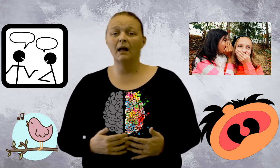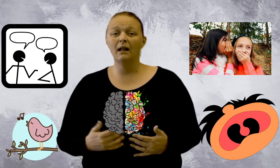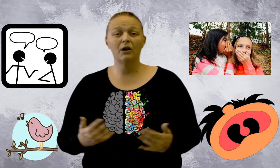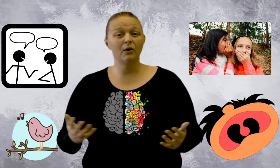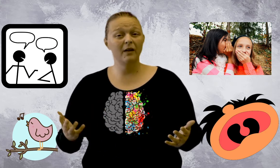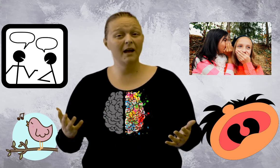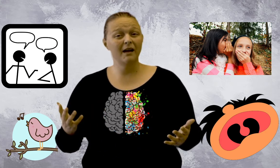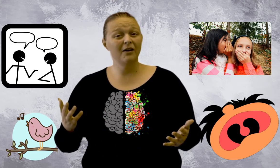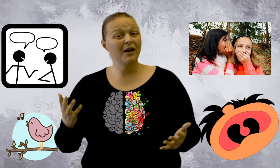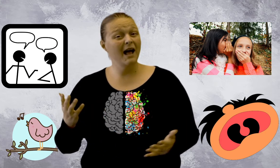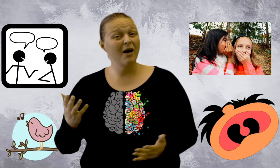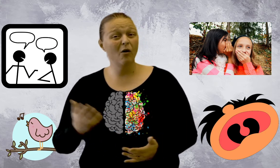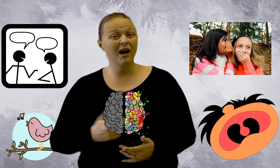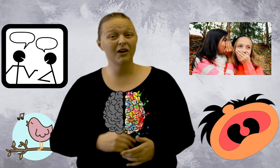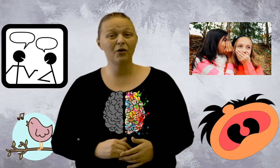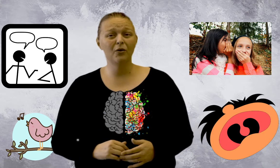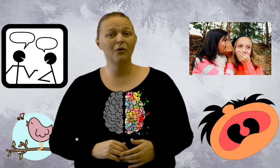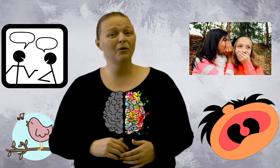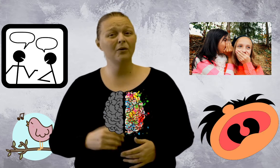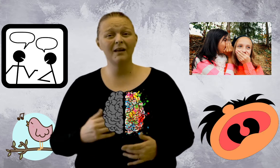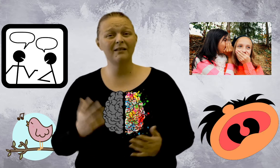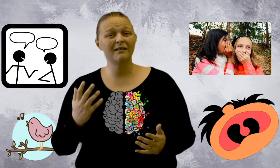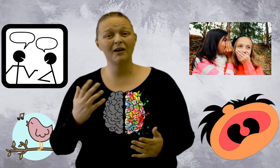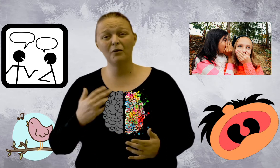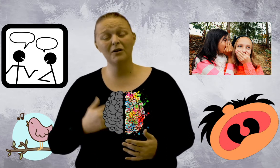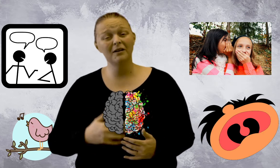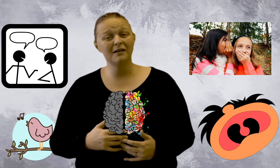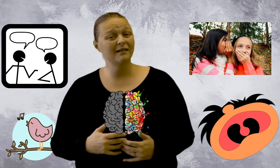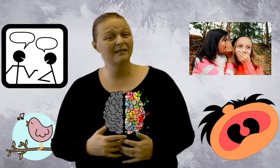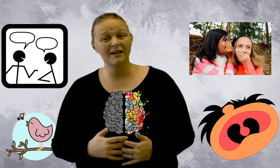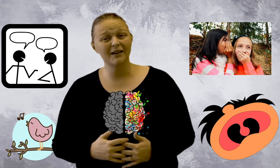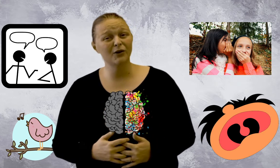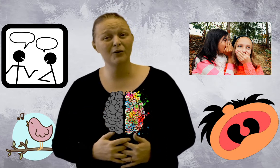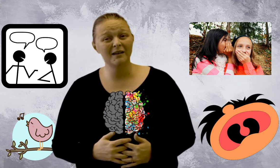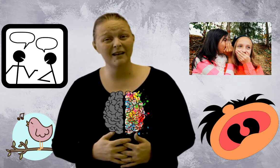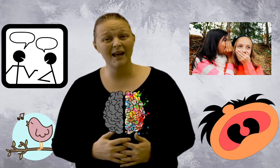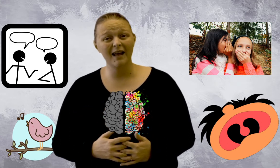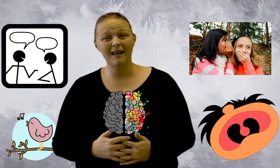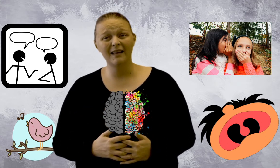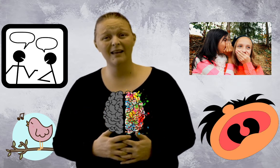Hello there, how are you? It's so good to see you today.